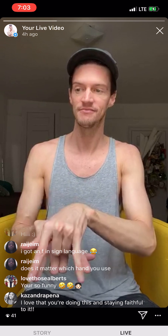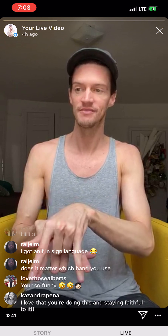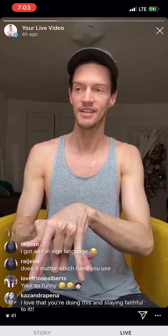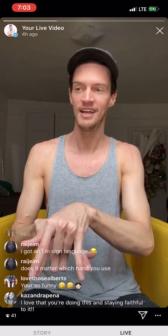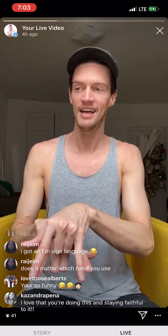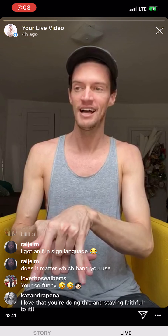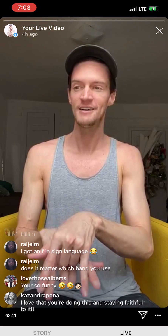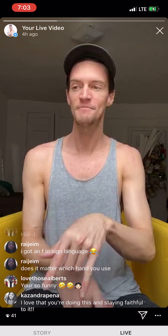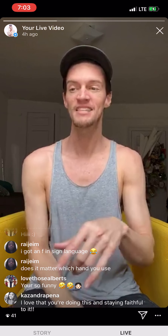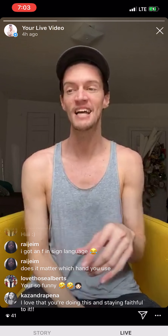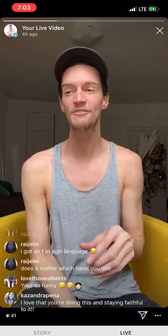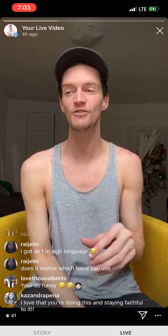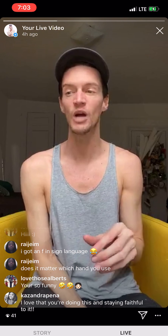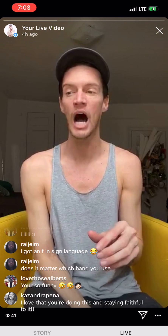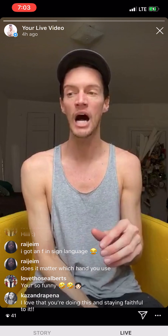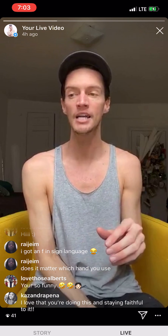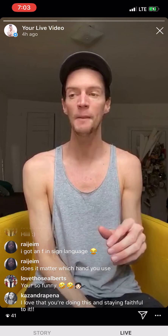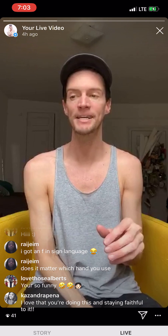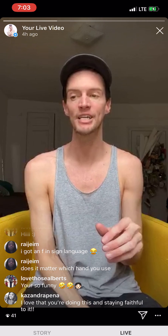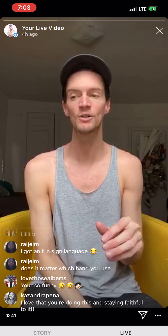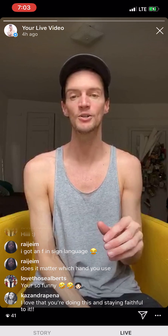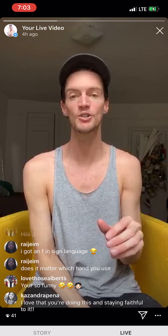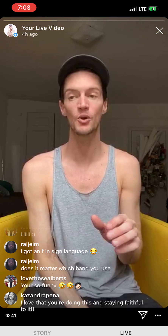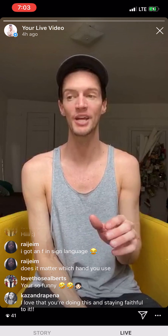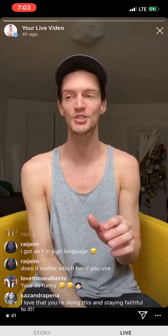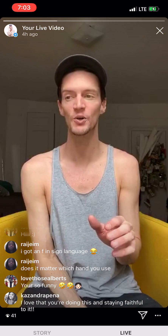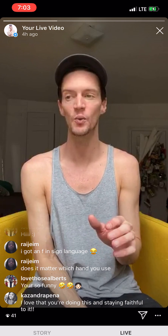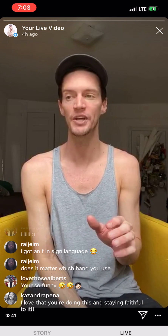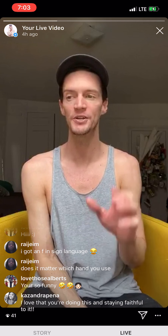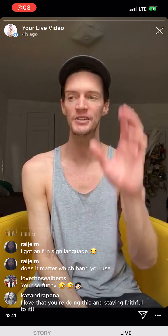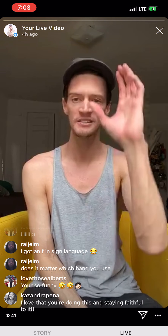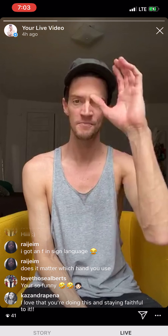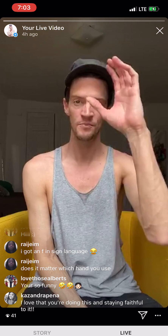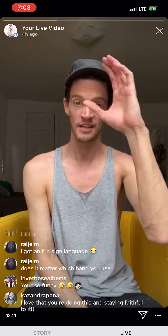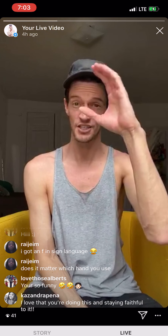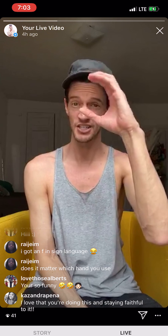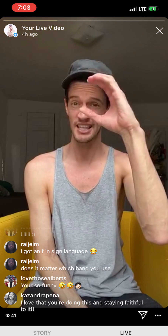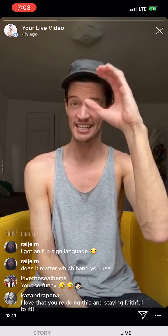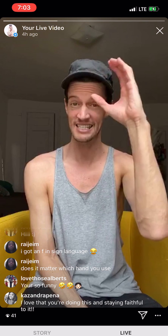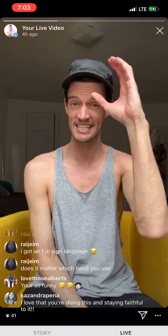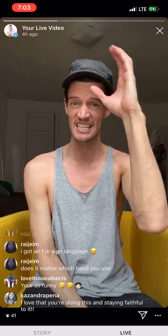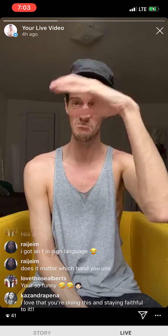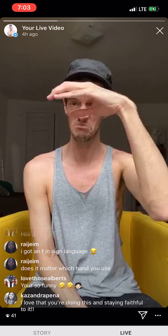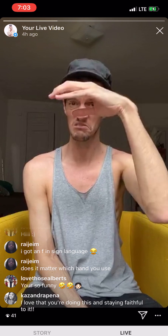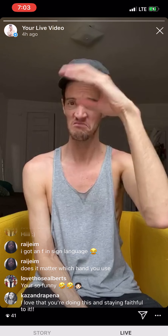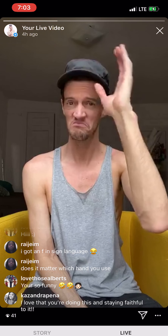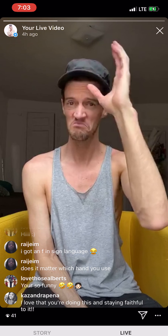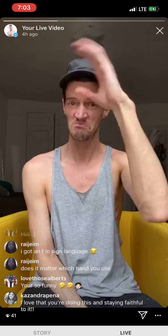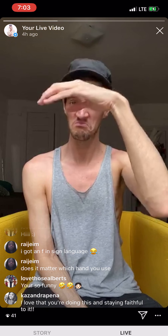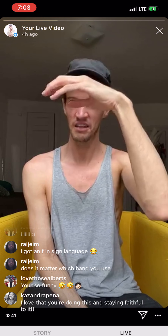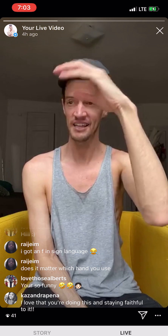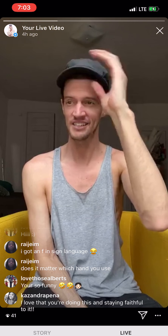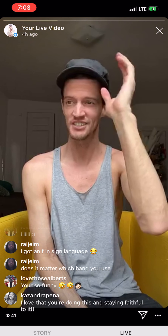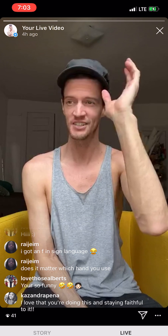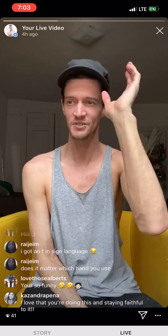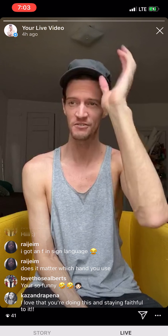Um the sign for odd, peculiar, strange, or weird. It's just like a C and it just goes in front